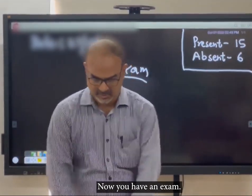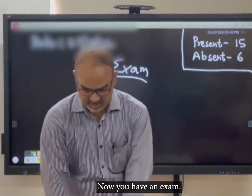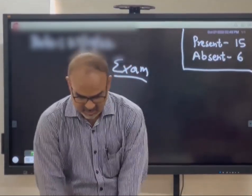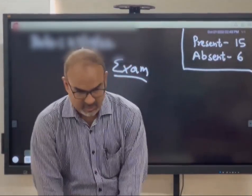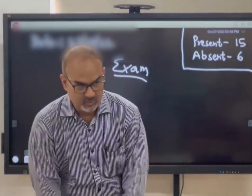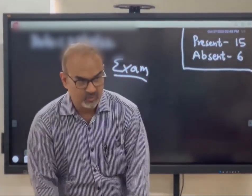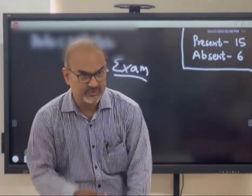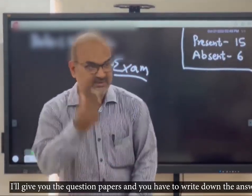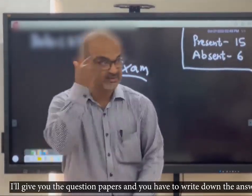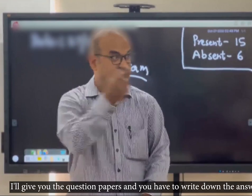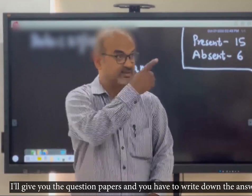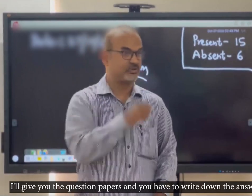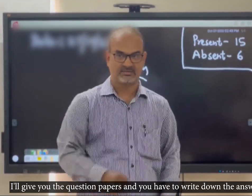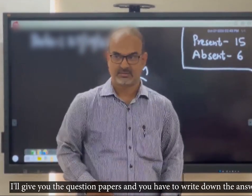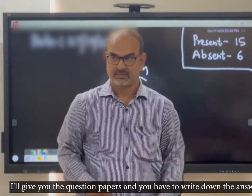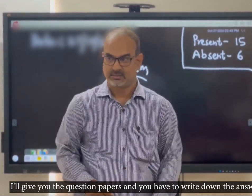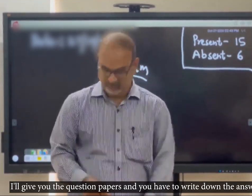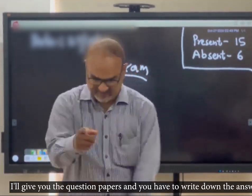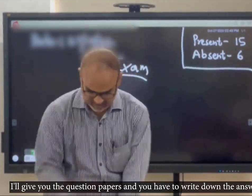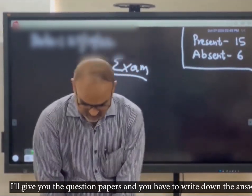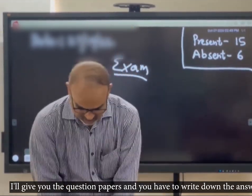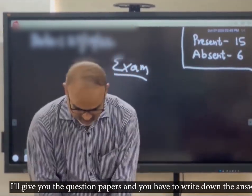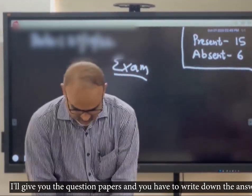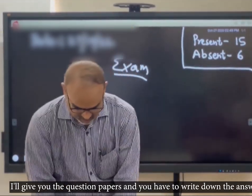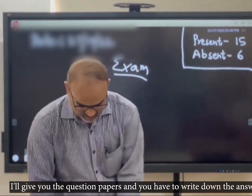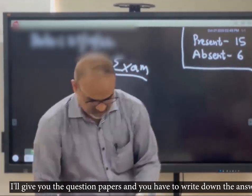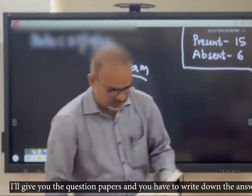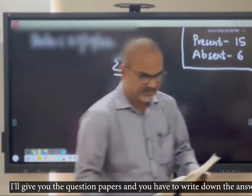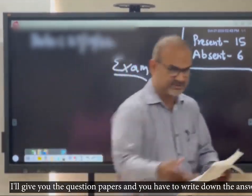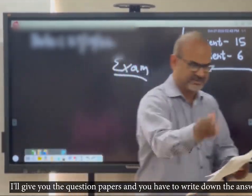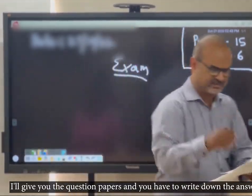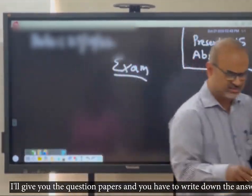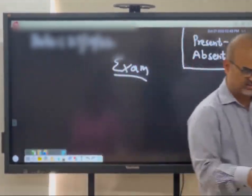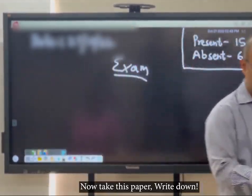I will give you the question papers. We have to write down the answers. Now take this paper.